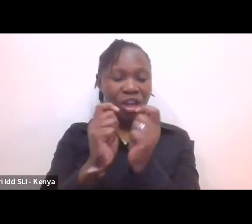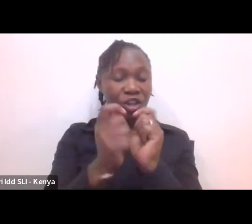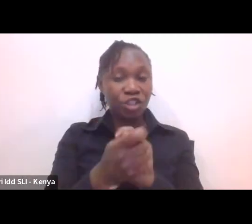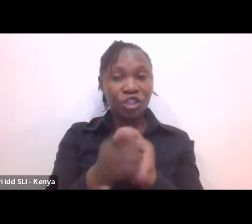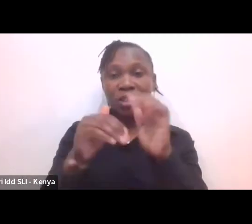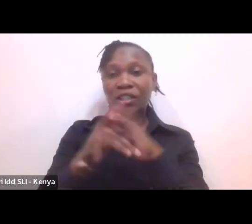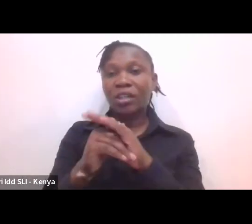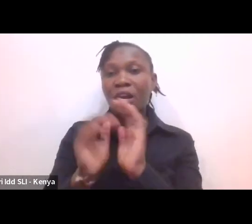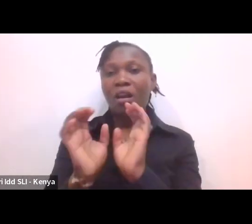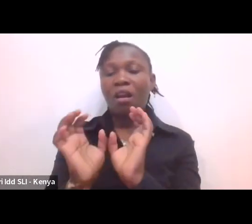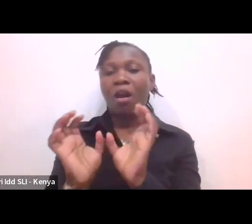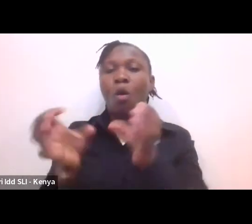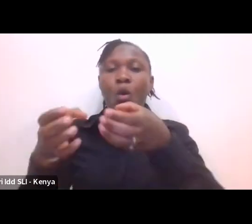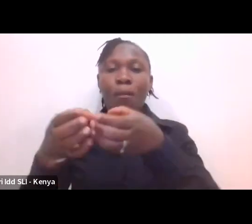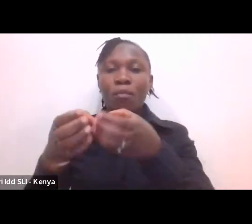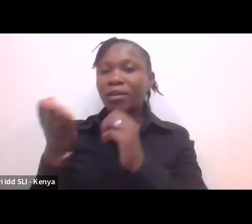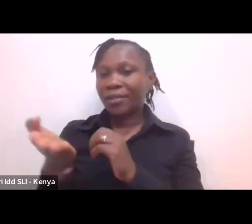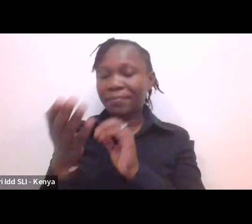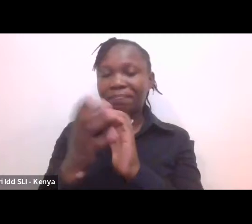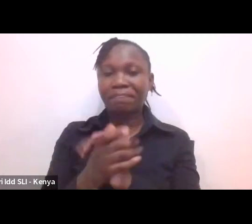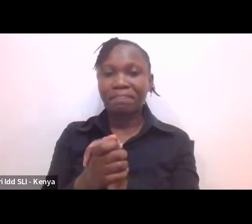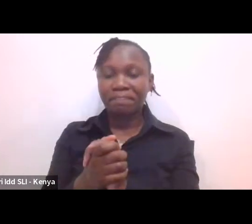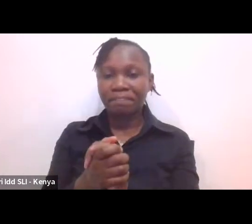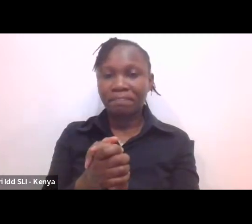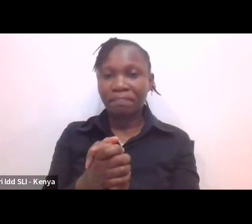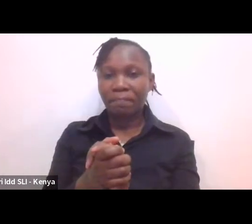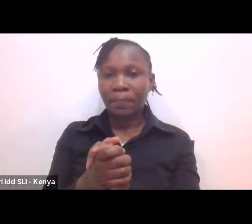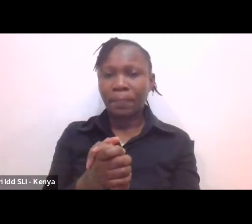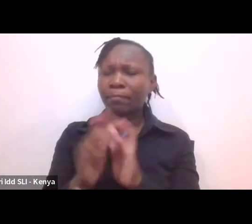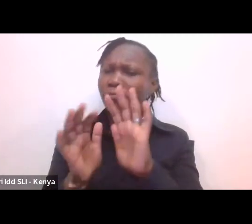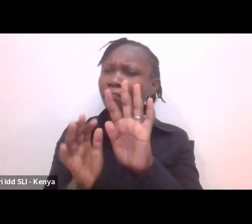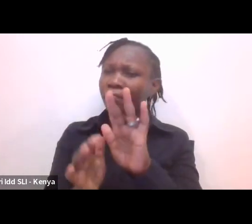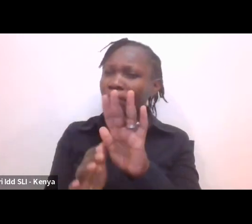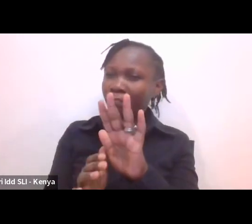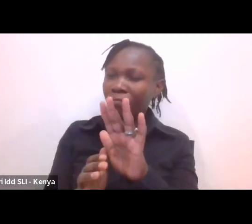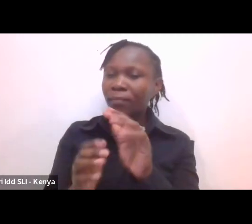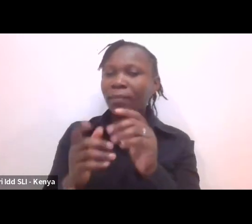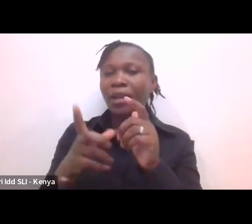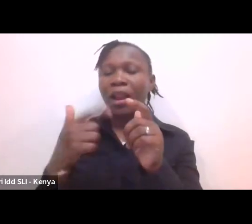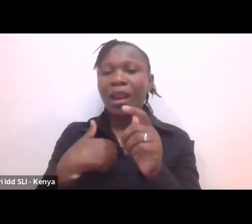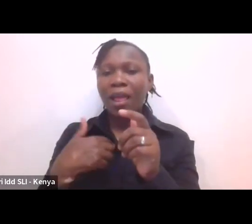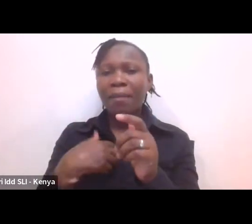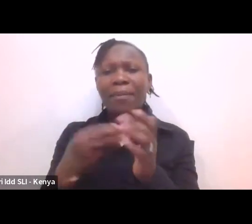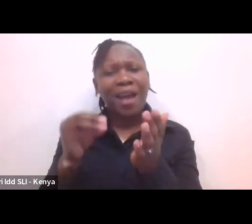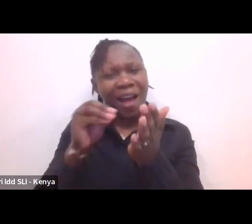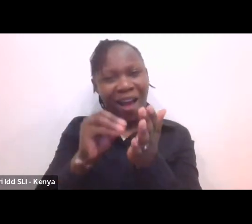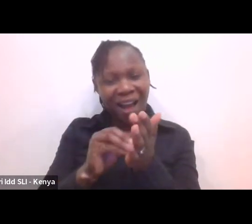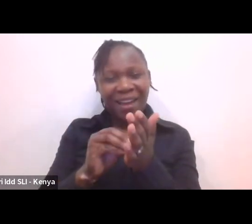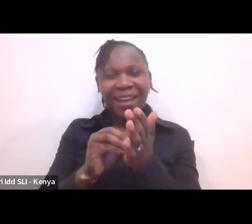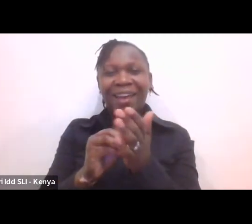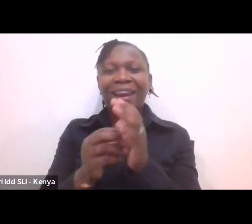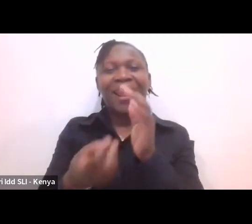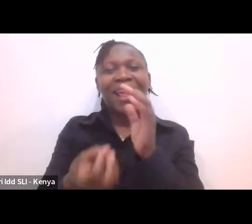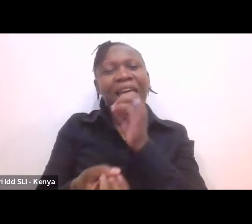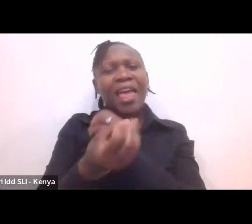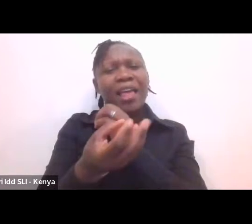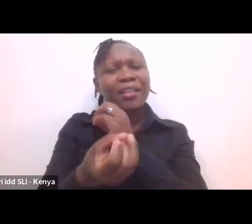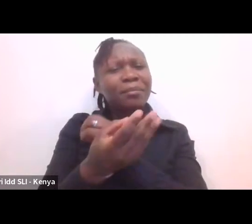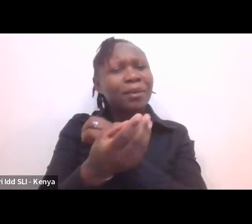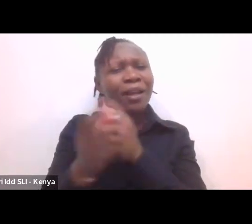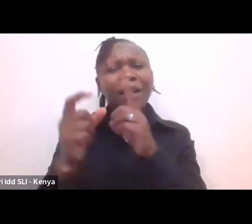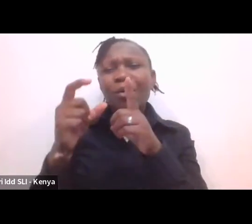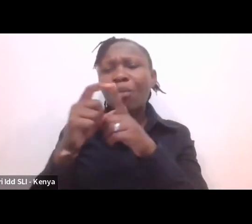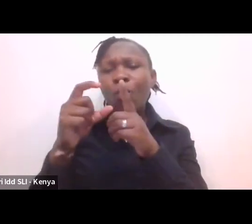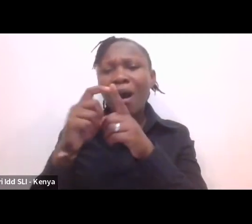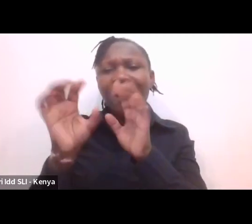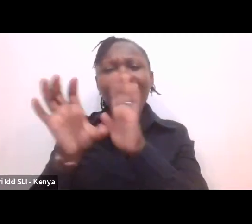members. Indeed, let me just further redefine the word curriculum, if only for our